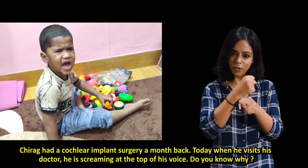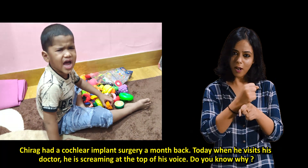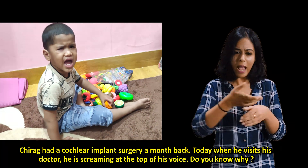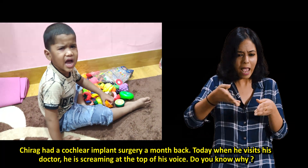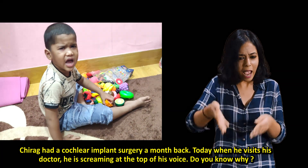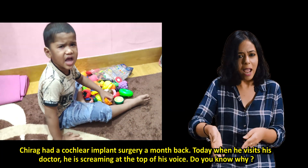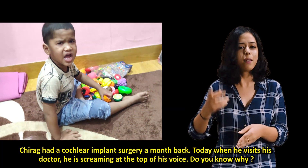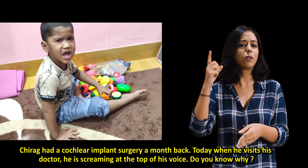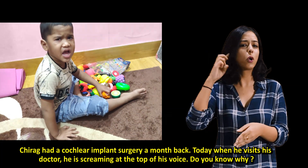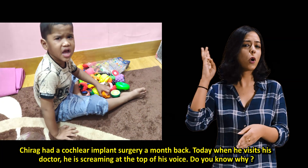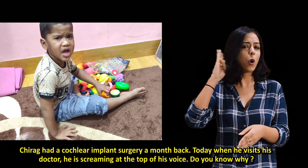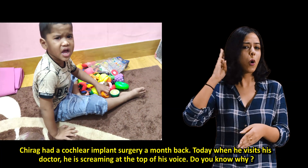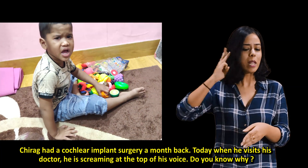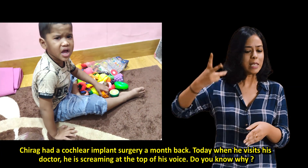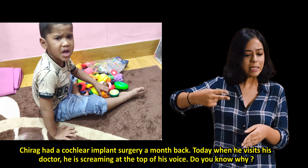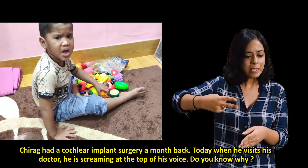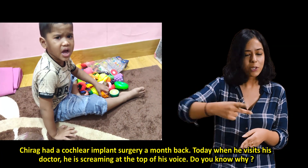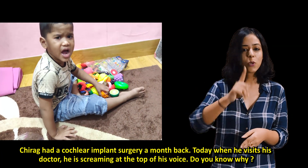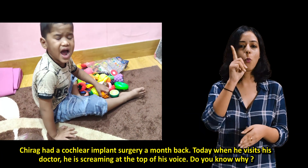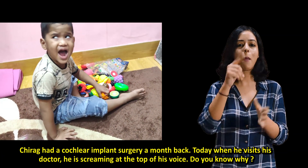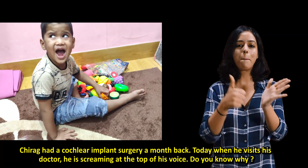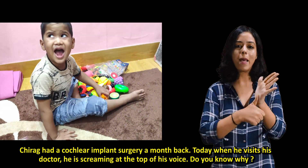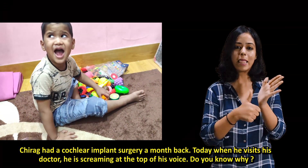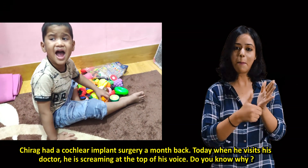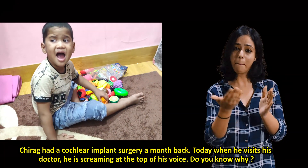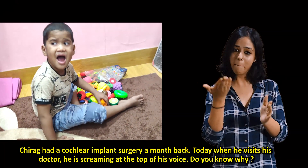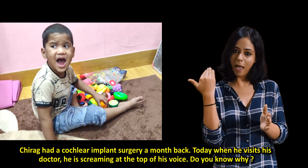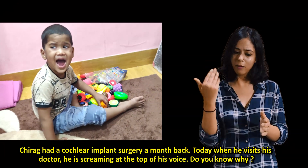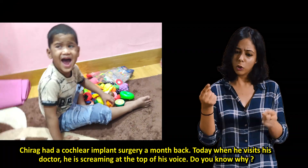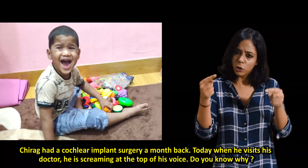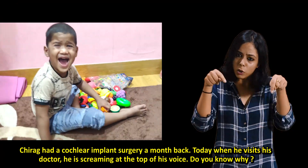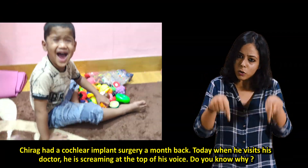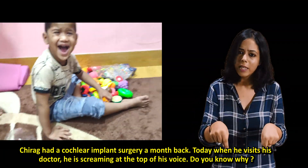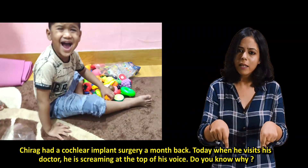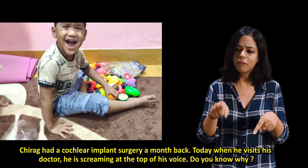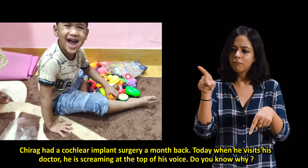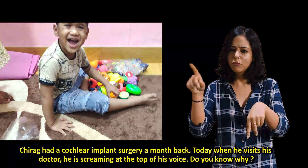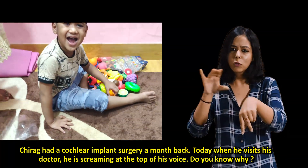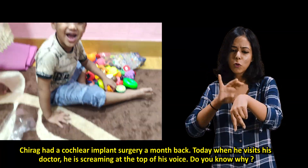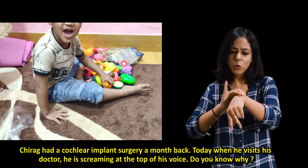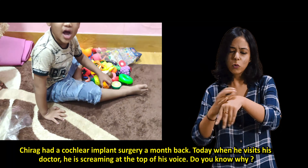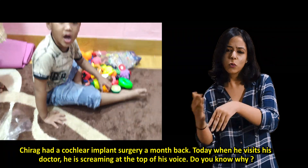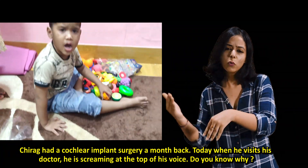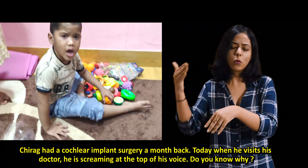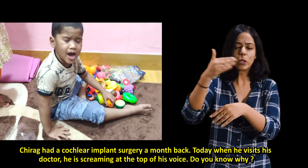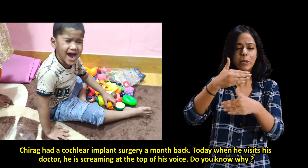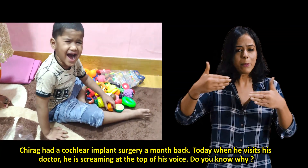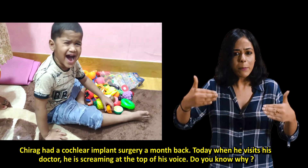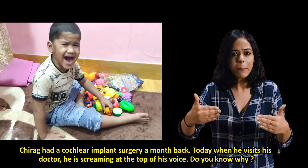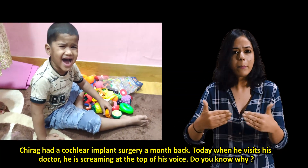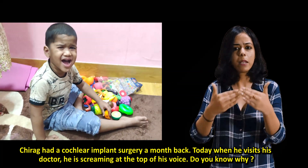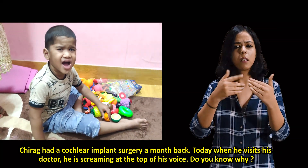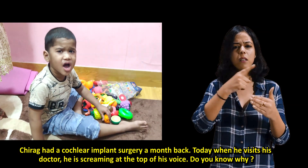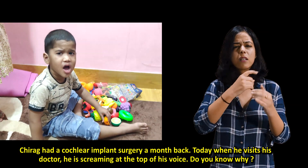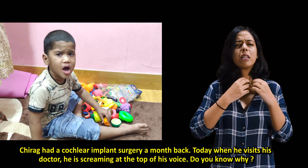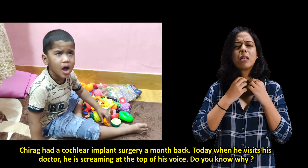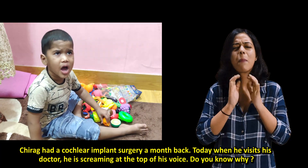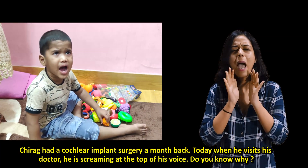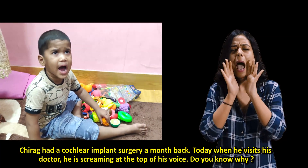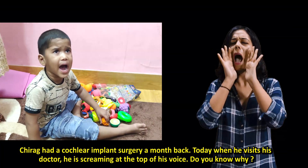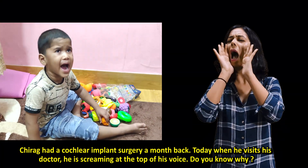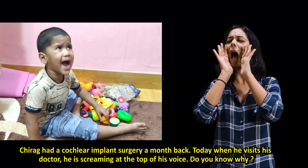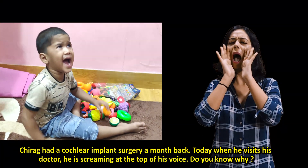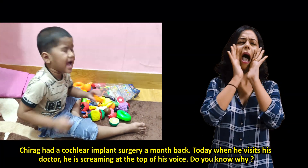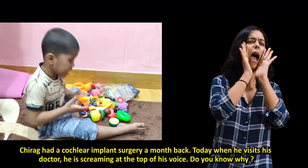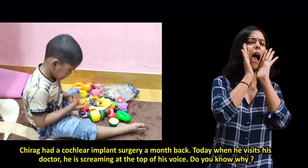a boy named chirag had a cochlear implant surgery a month back today when